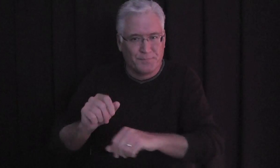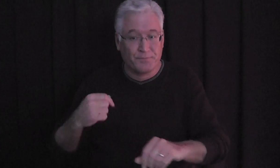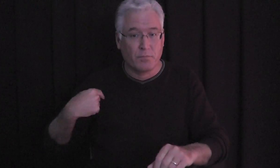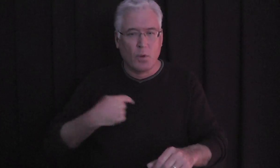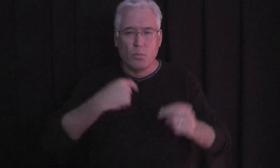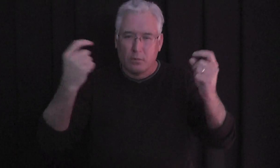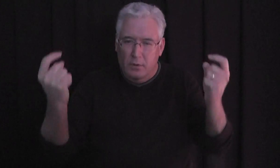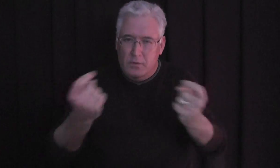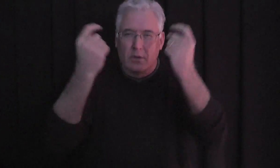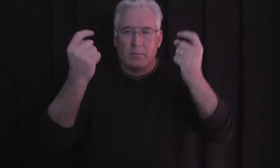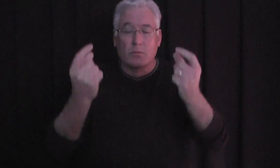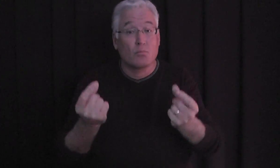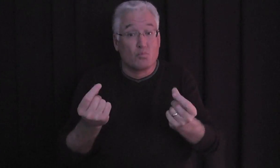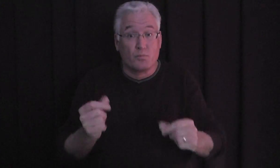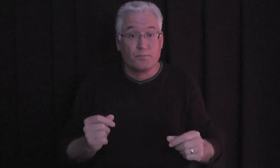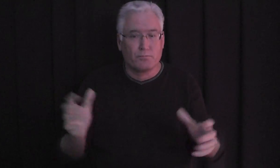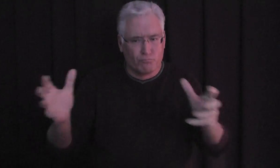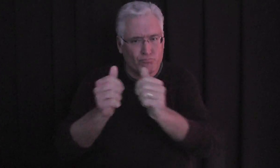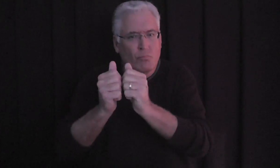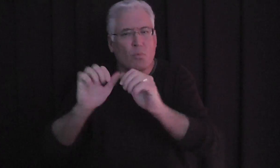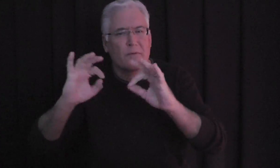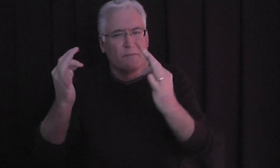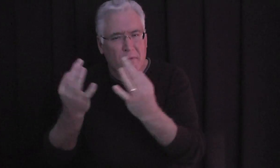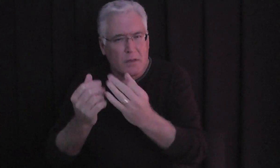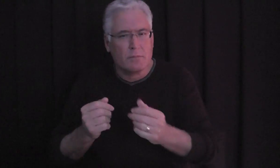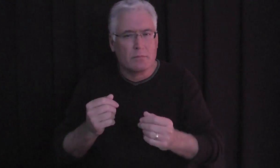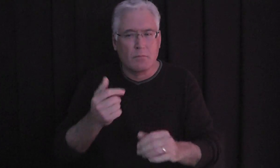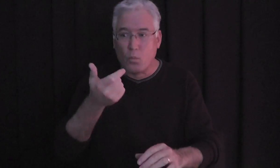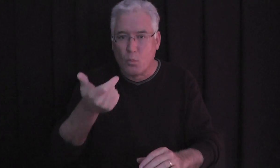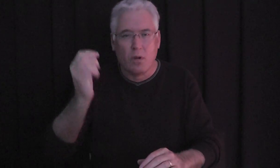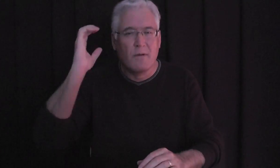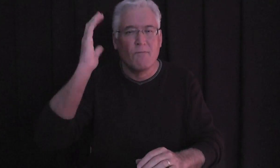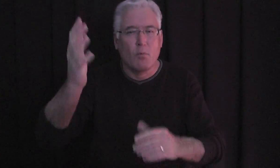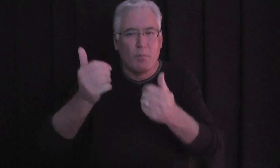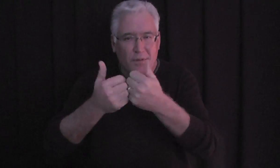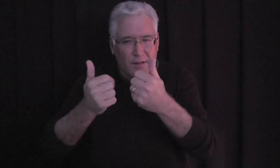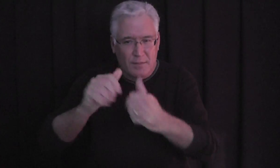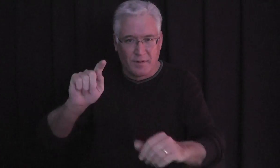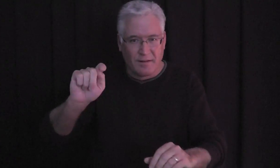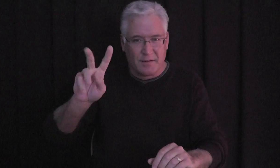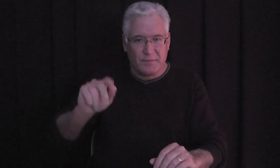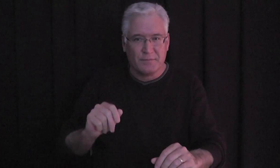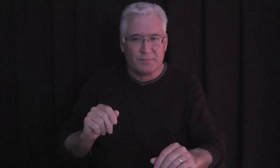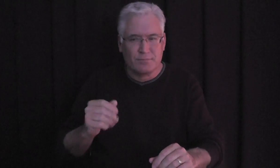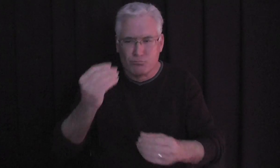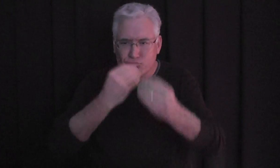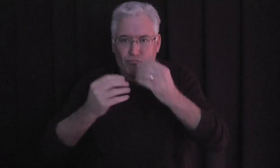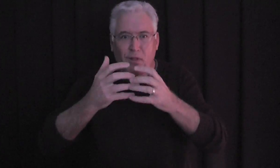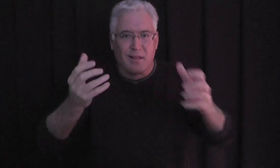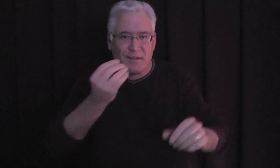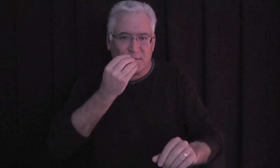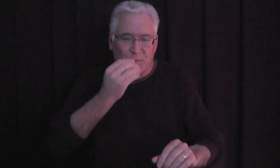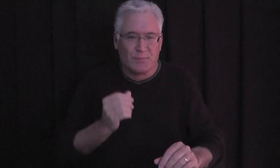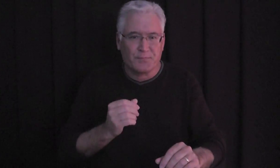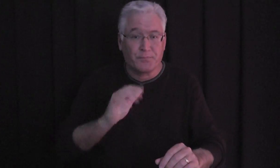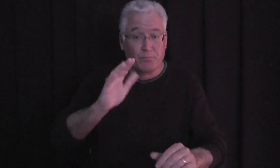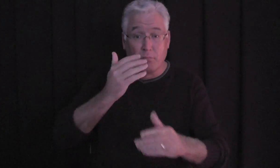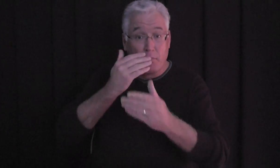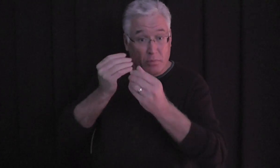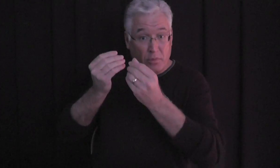Thanksgiving, it's a tradition that we celebrate. We get together with our family and we watch football on TV and we eat a lot of